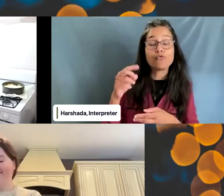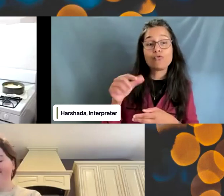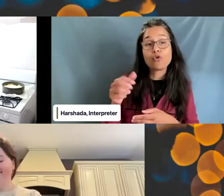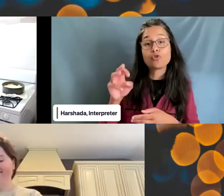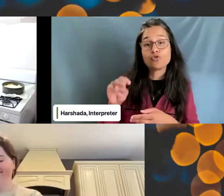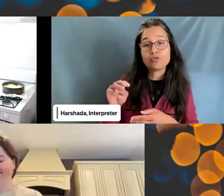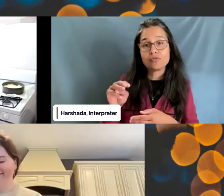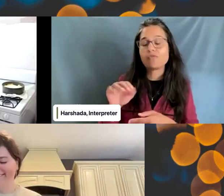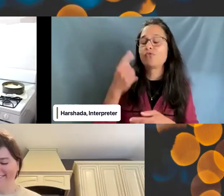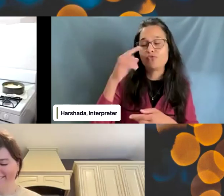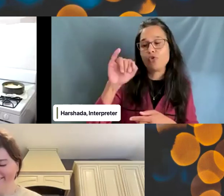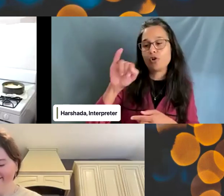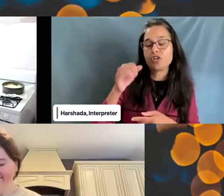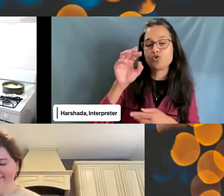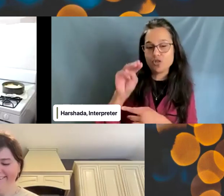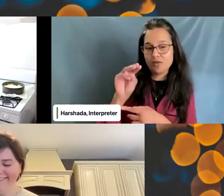Excellent.